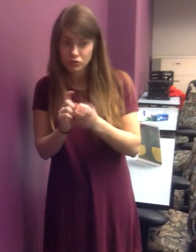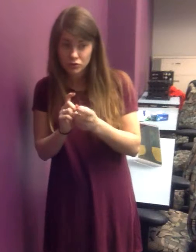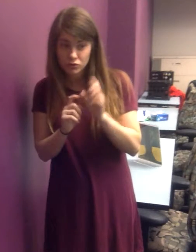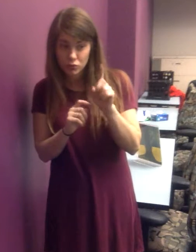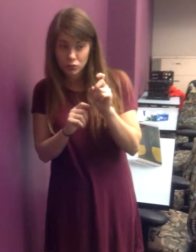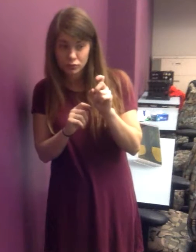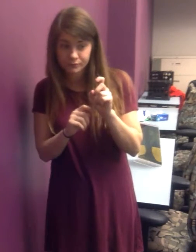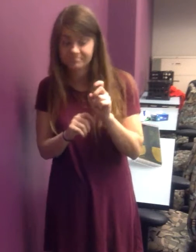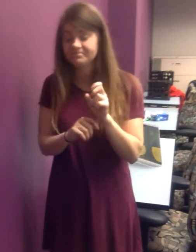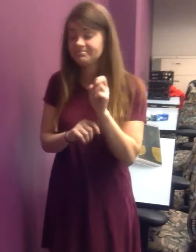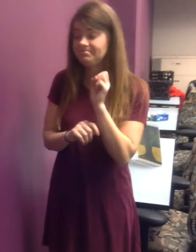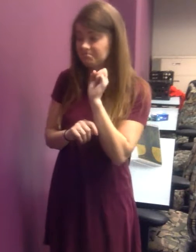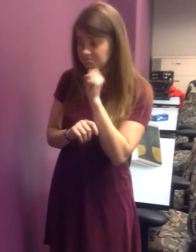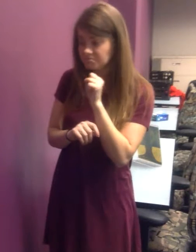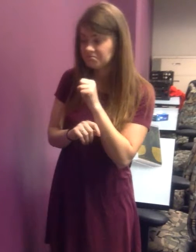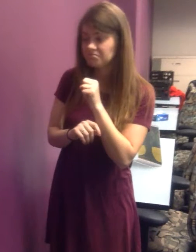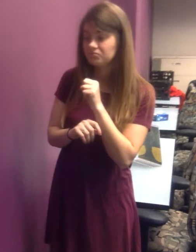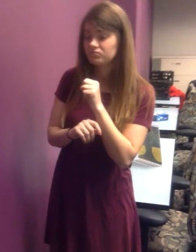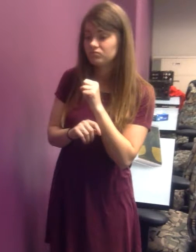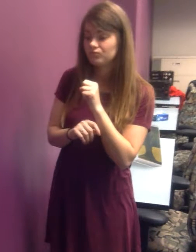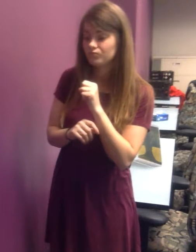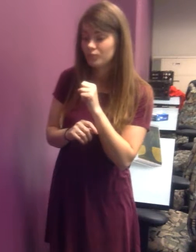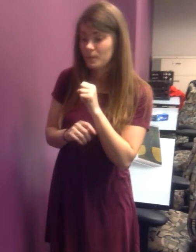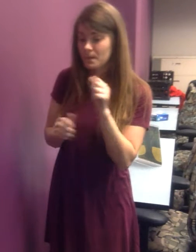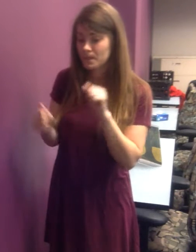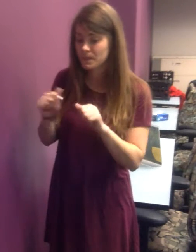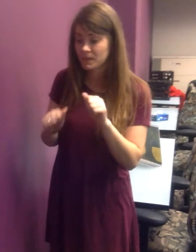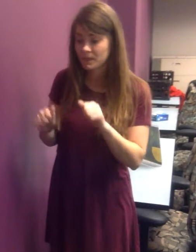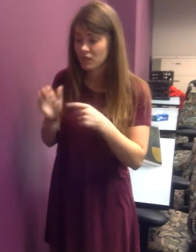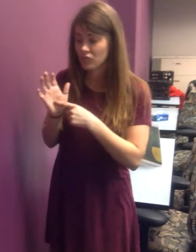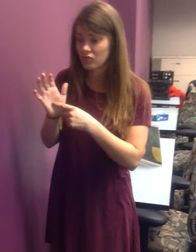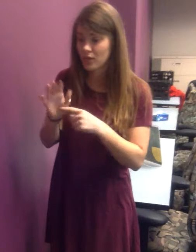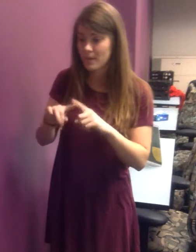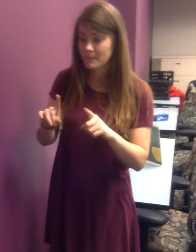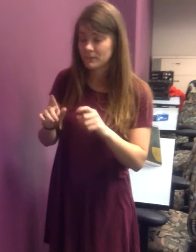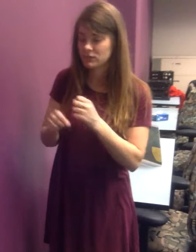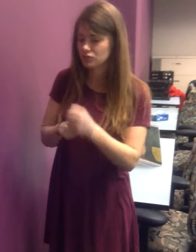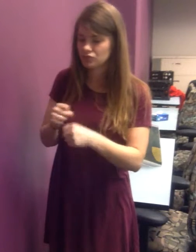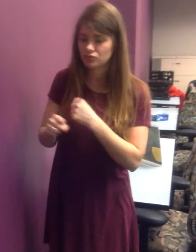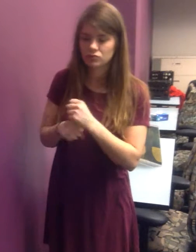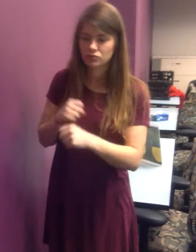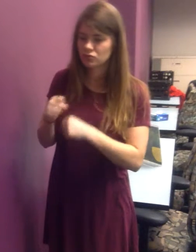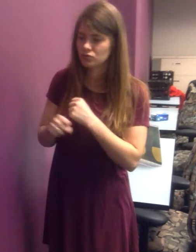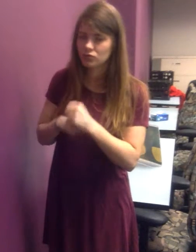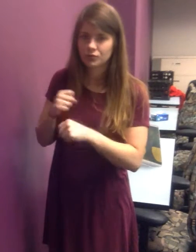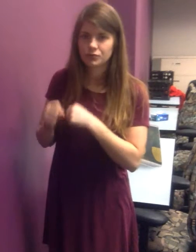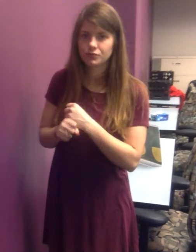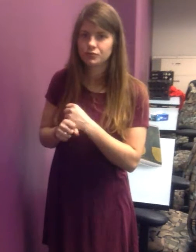and years and years, nobody's been able to. So at some point, you have to say, maybe it's right. Here's what the National